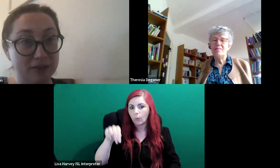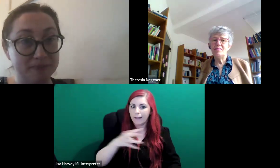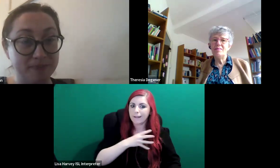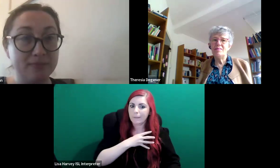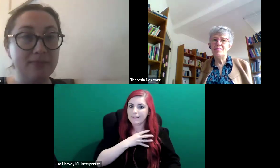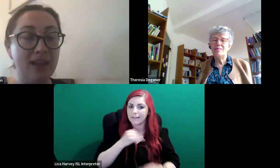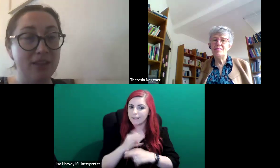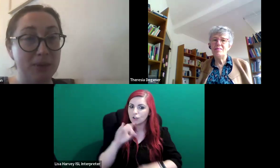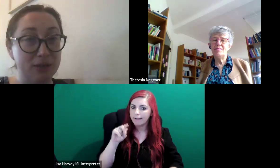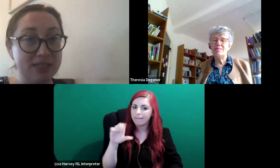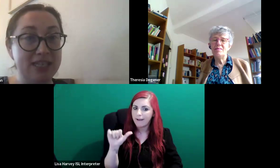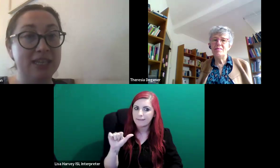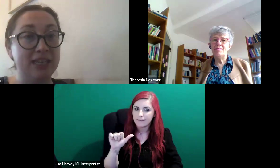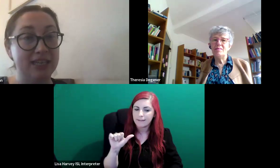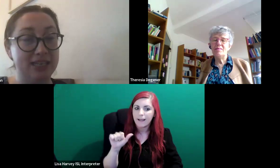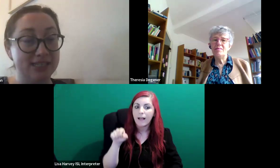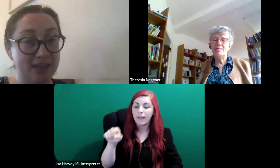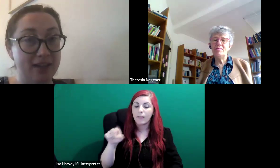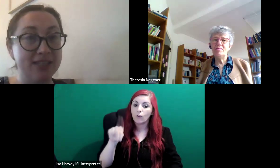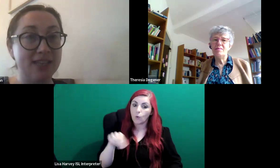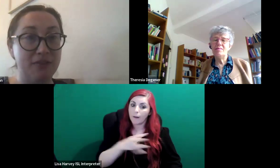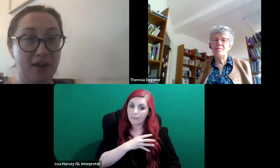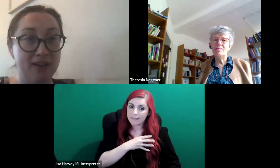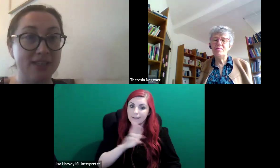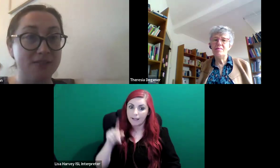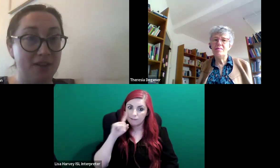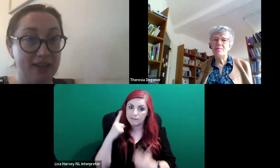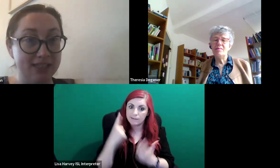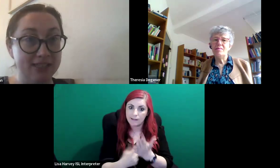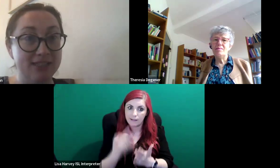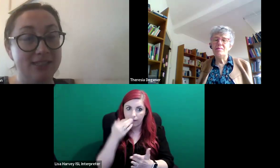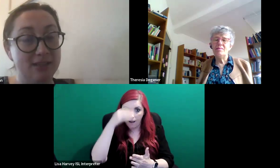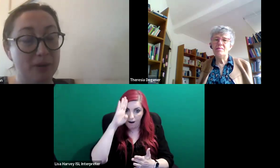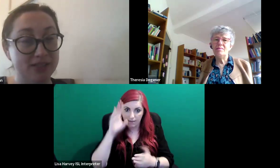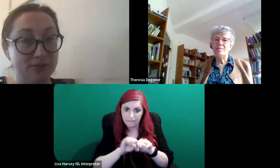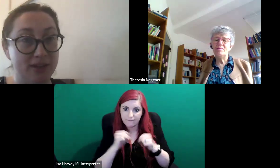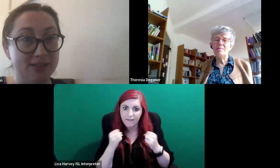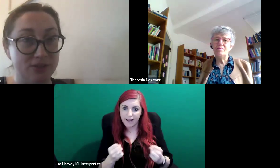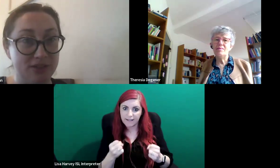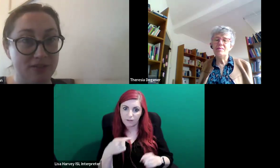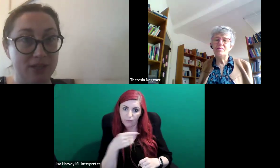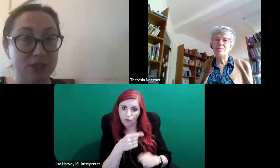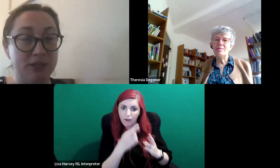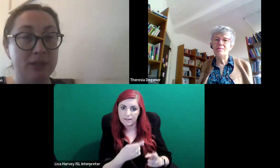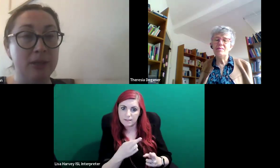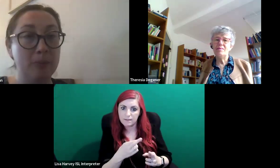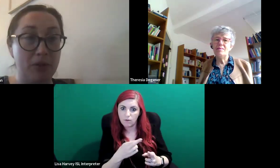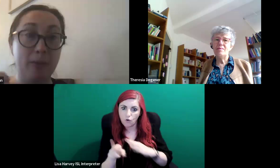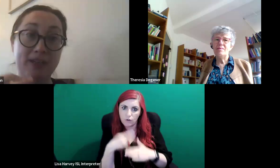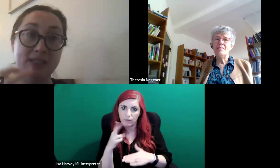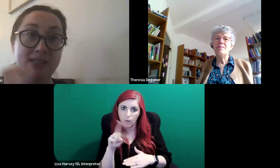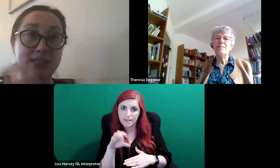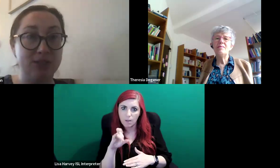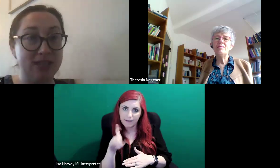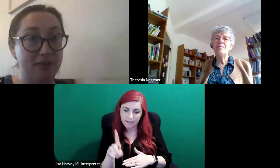in Geneva. And the UN committee can decide if Ireland has violated the person's rights under the convention.